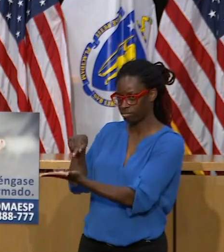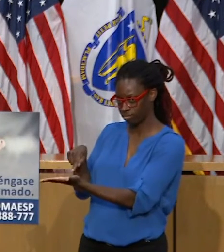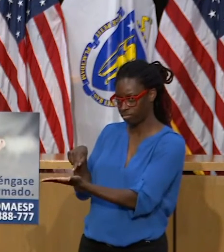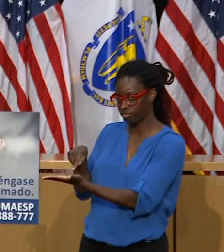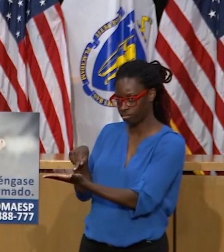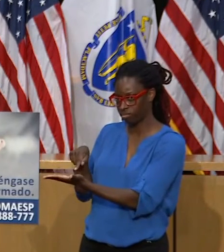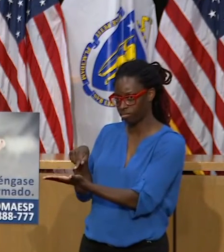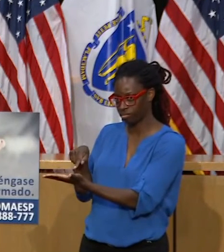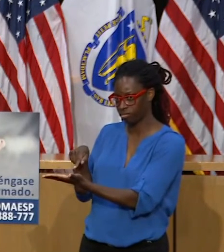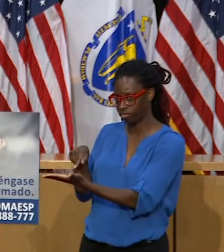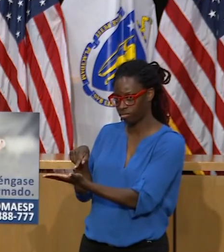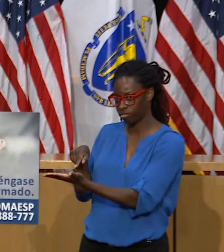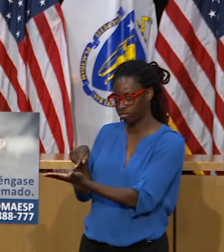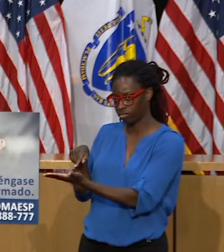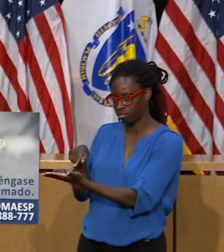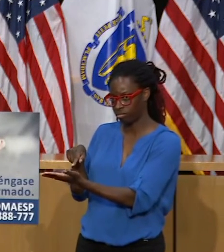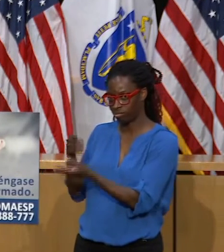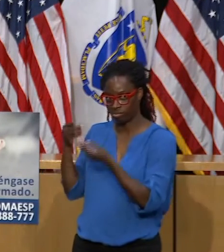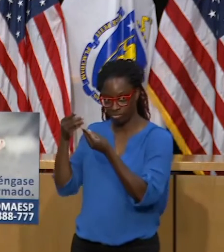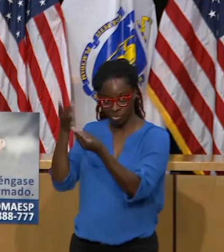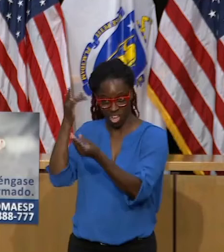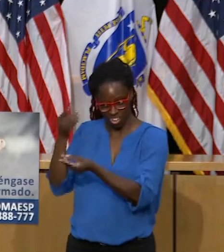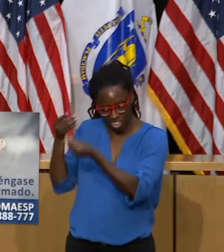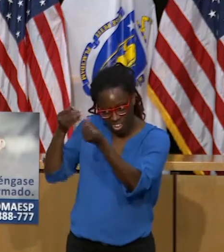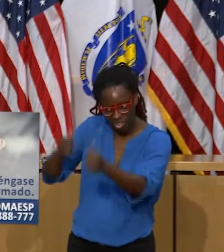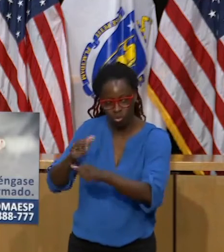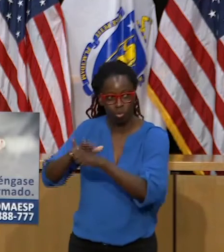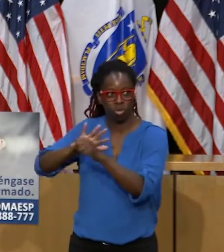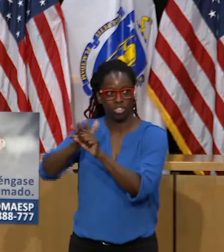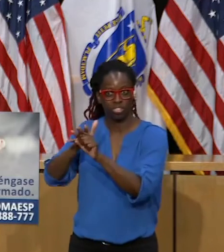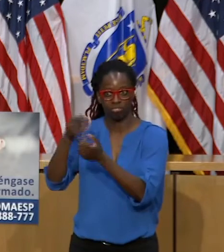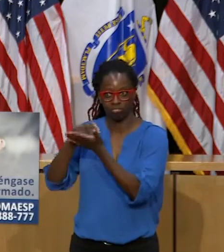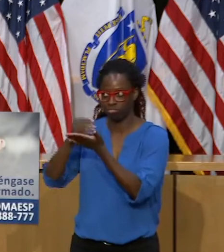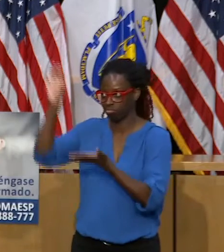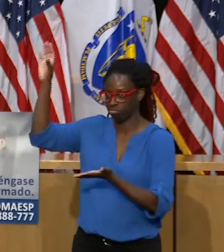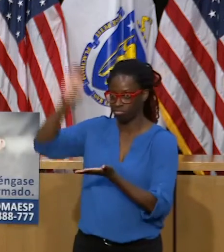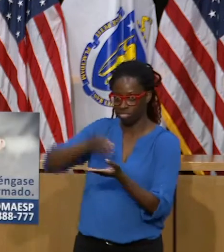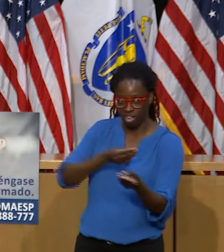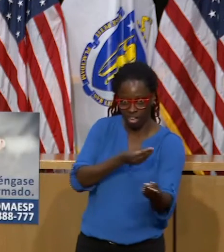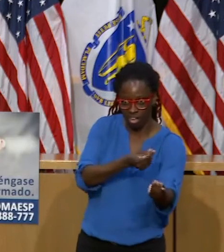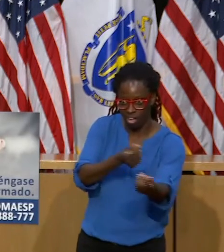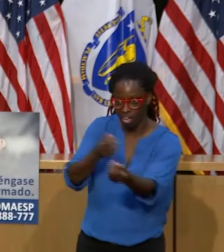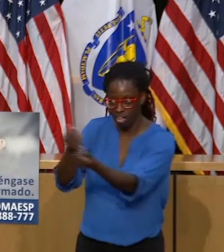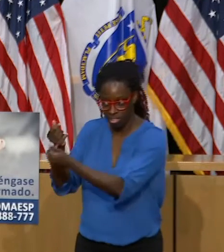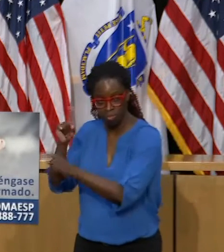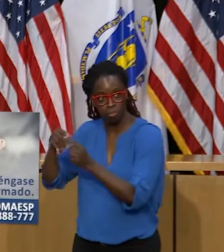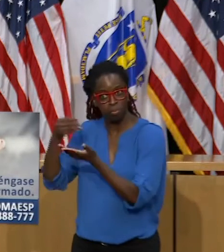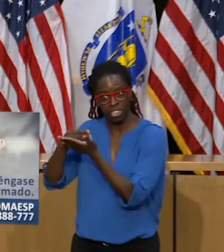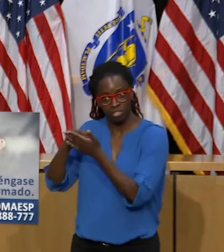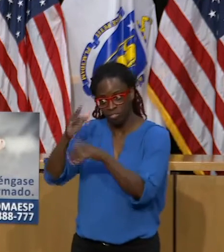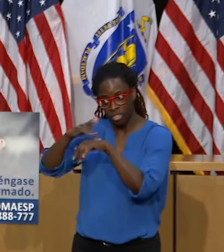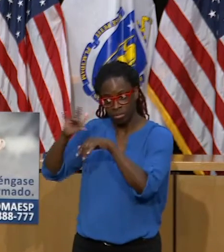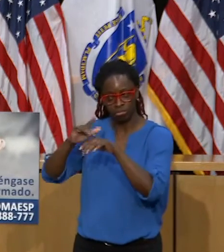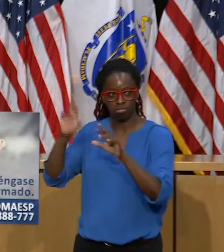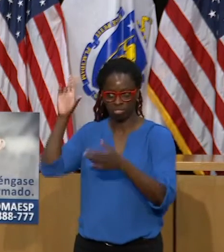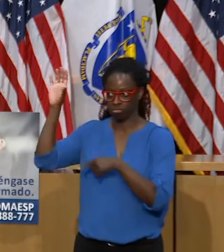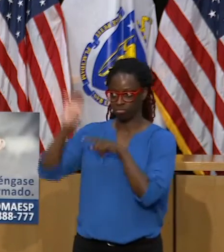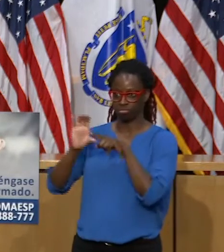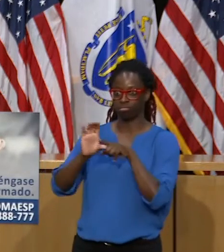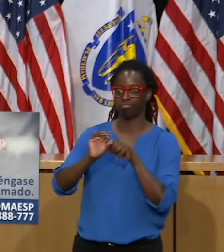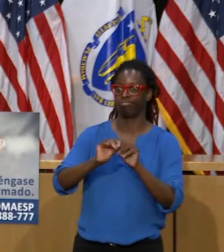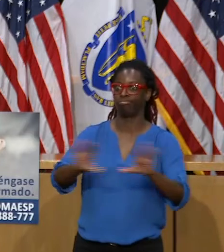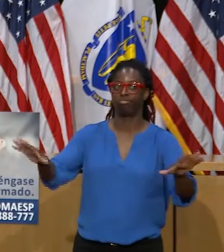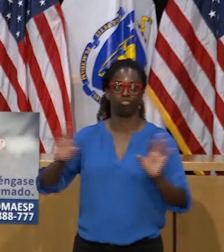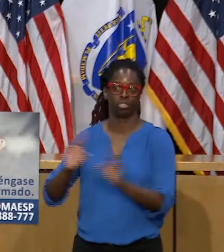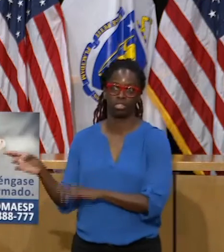in grants for COVID-related expenses that are going to be available to cities and towns across the Commonwealth. It's a big number. What's your message to teachers?